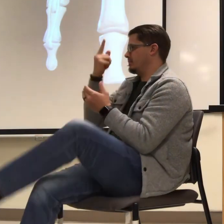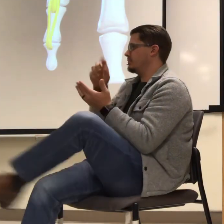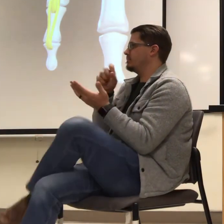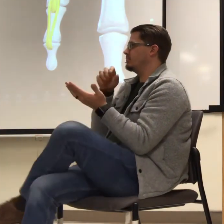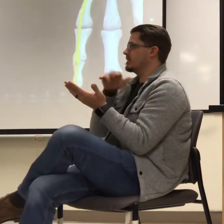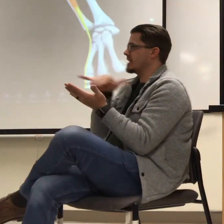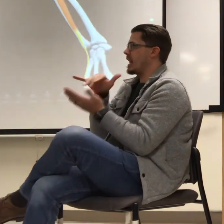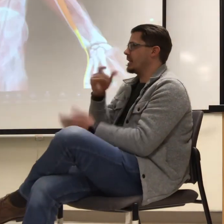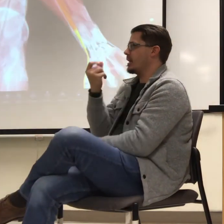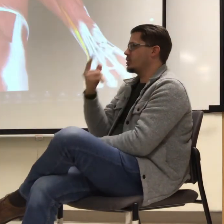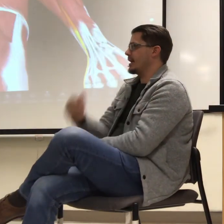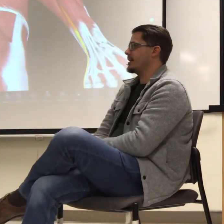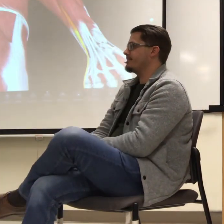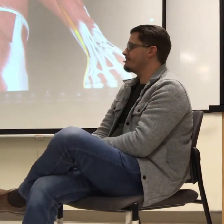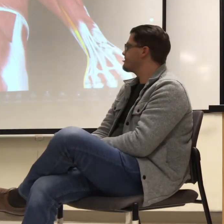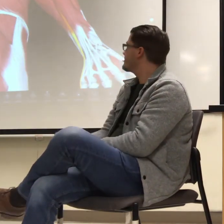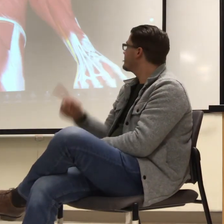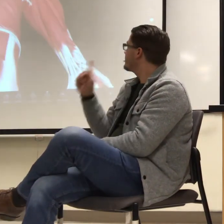5.